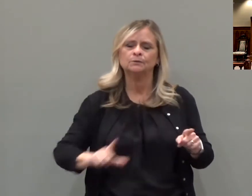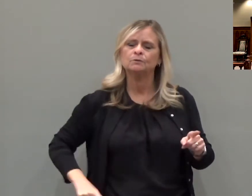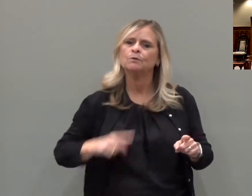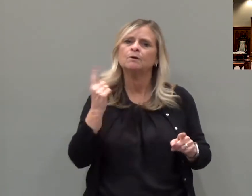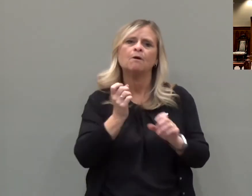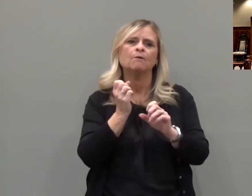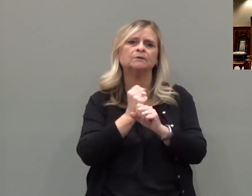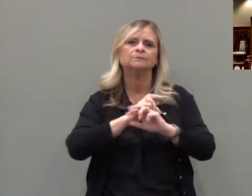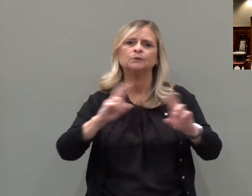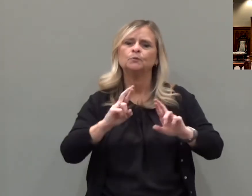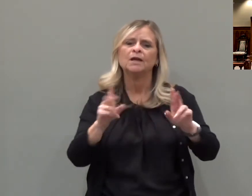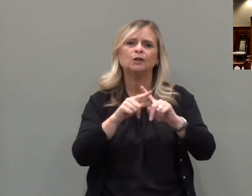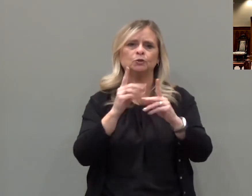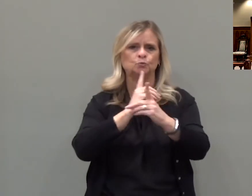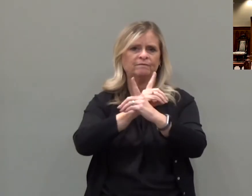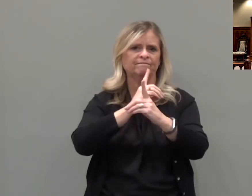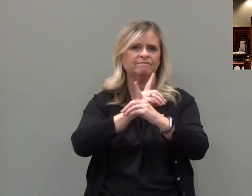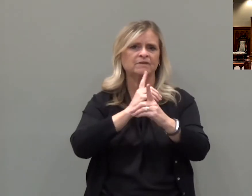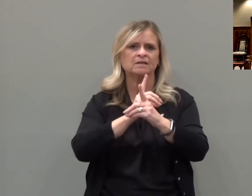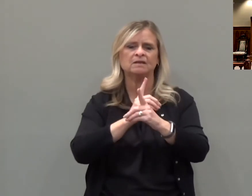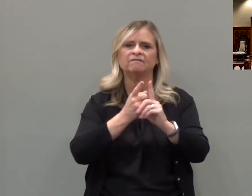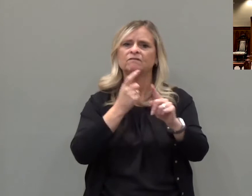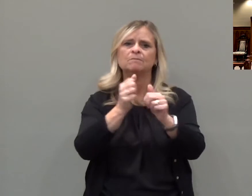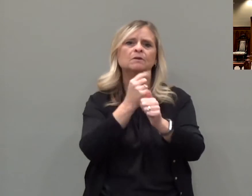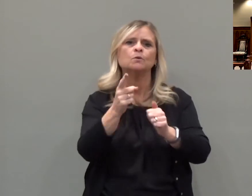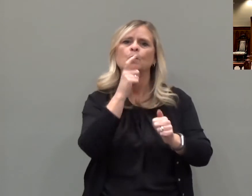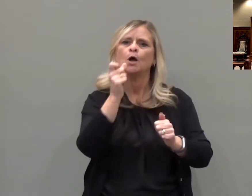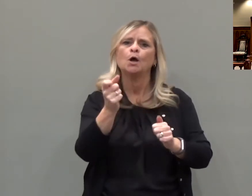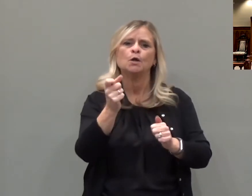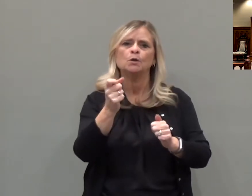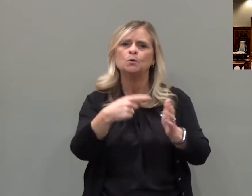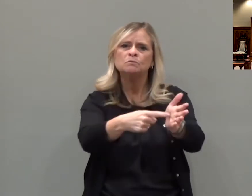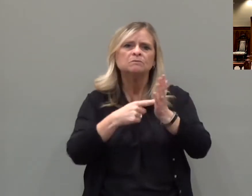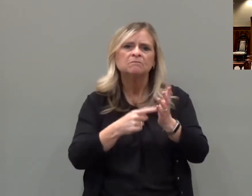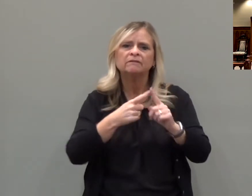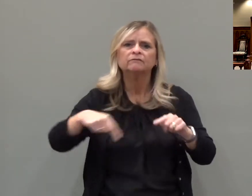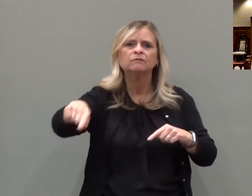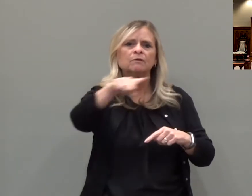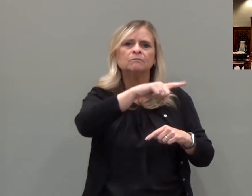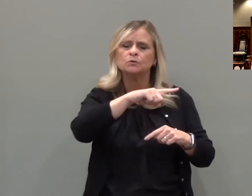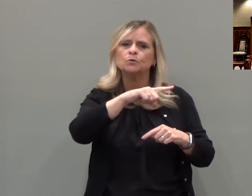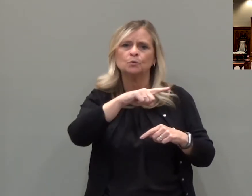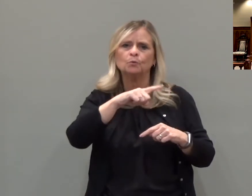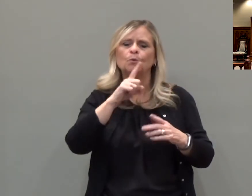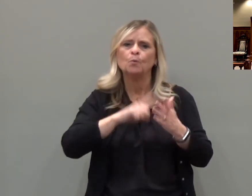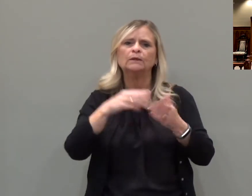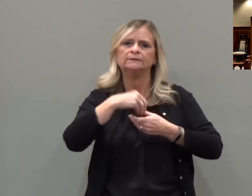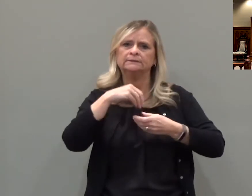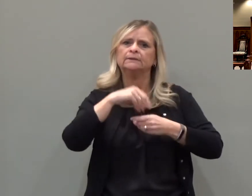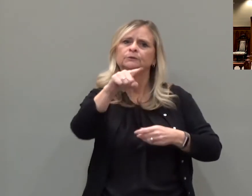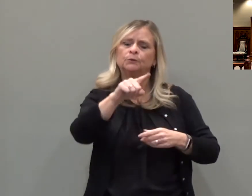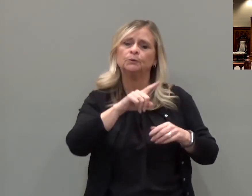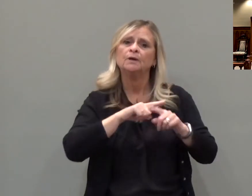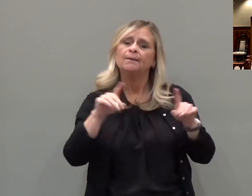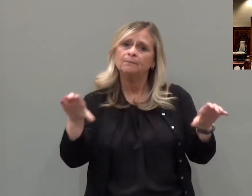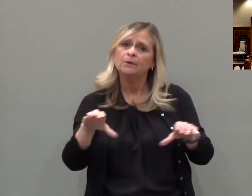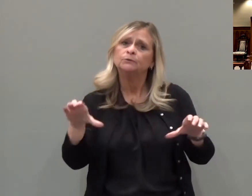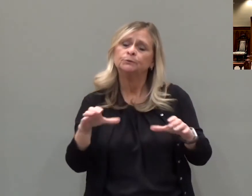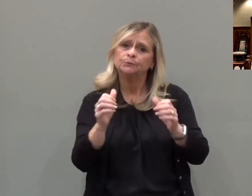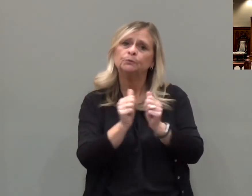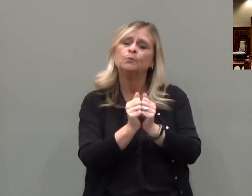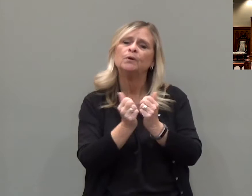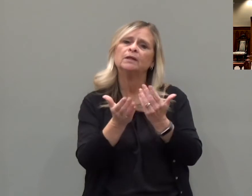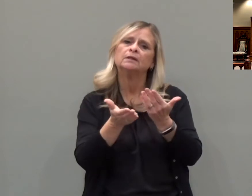your defense to anyone who demands from you an accounting for the hope that is in you. Yet, do it with